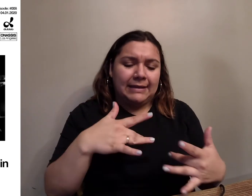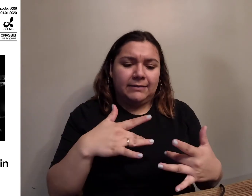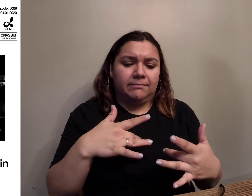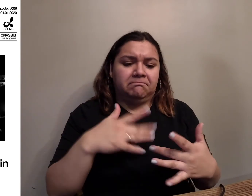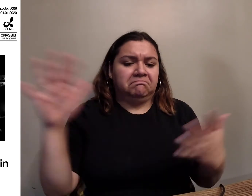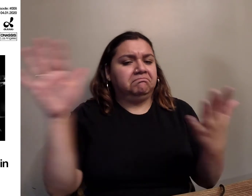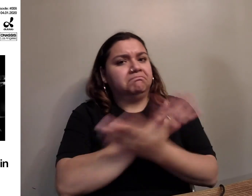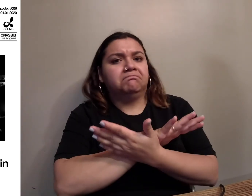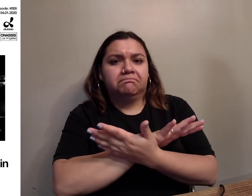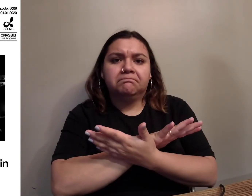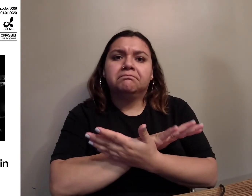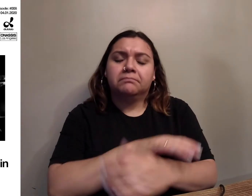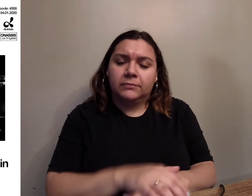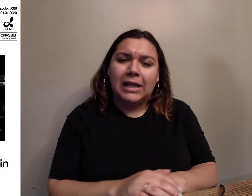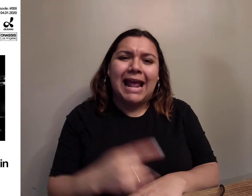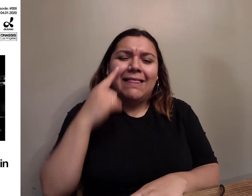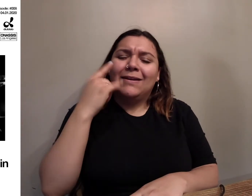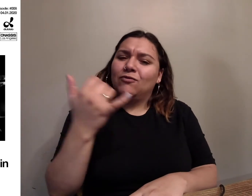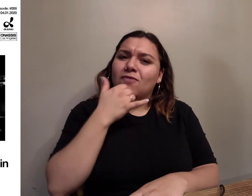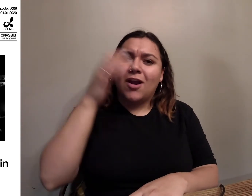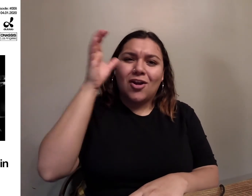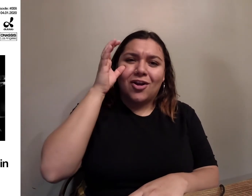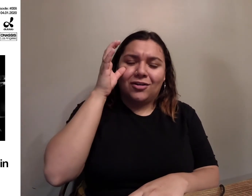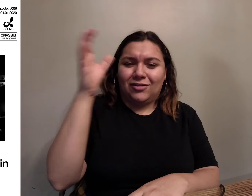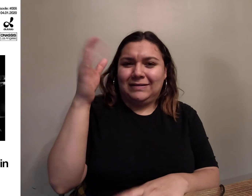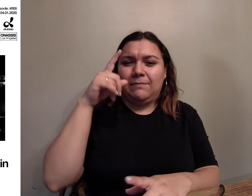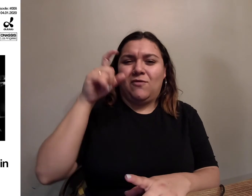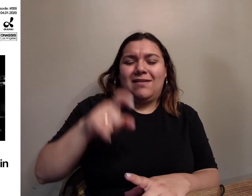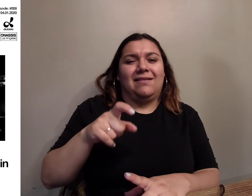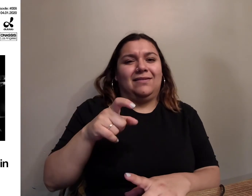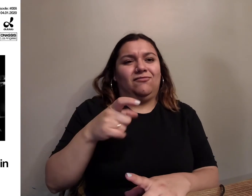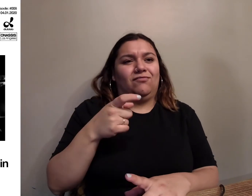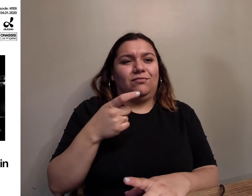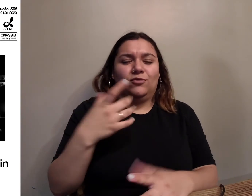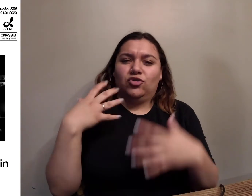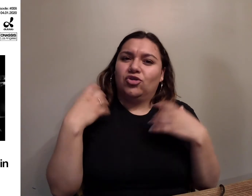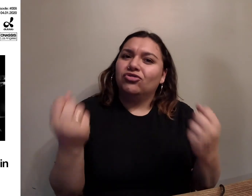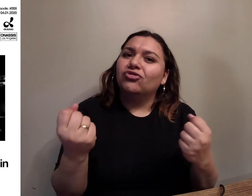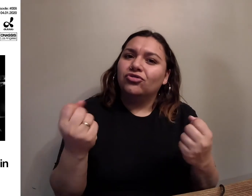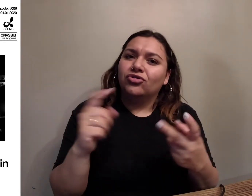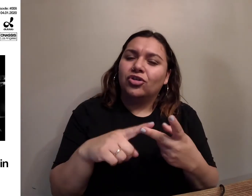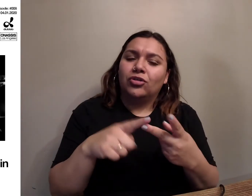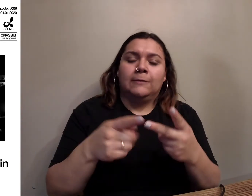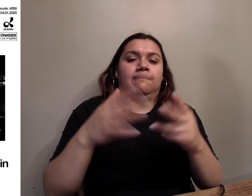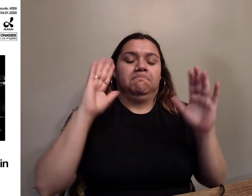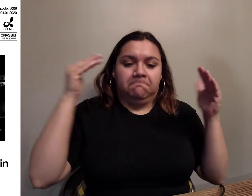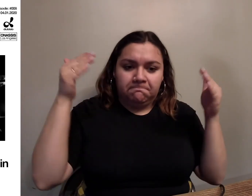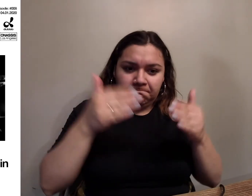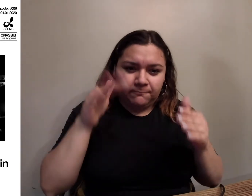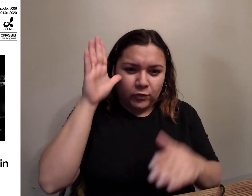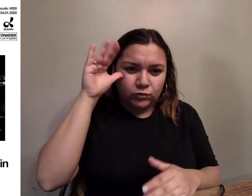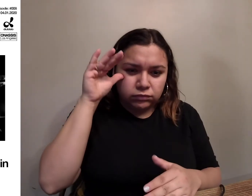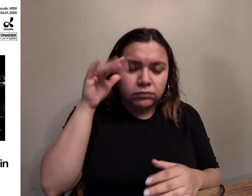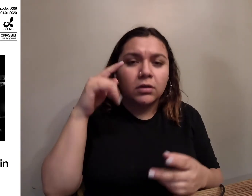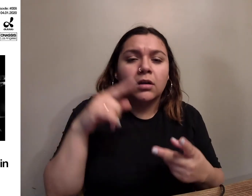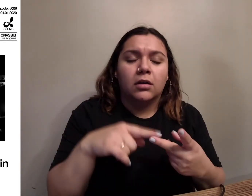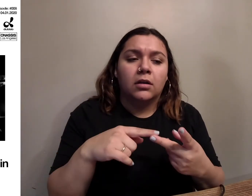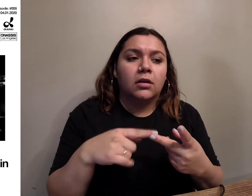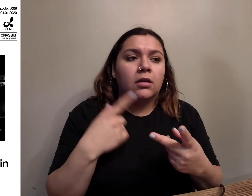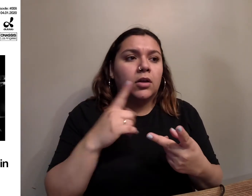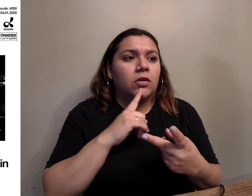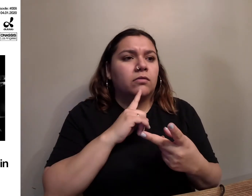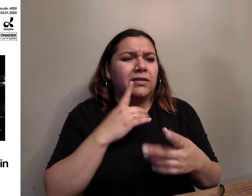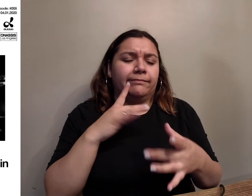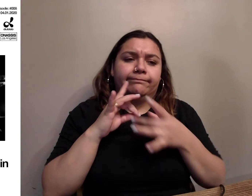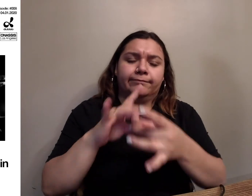the wrong concept. We need courage, I think. Courage, determination, based on a kind of